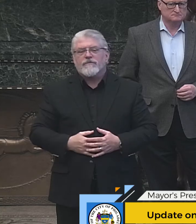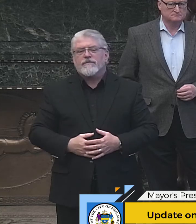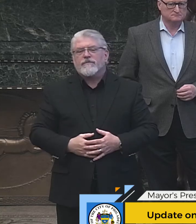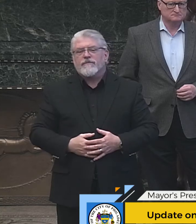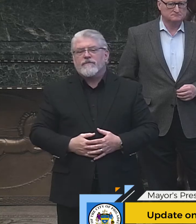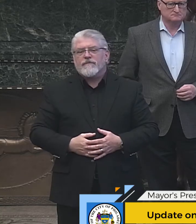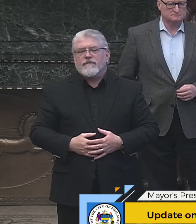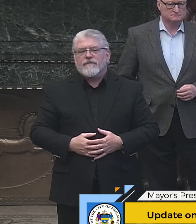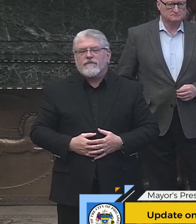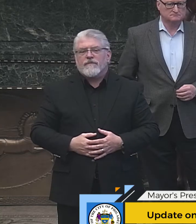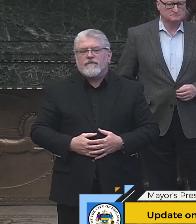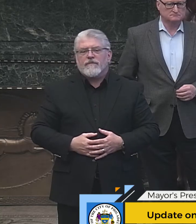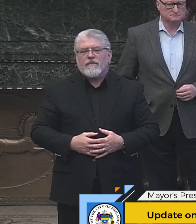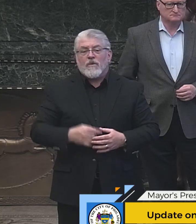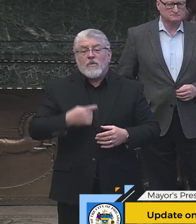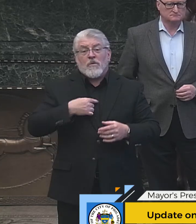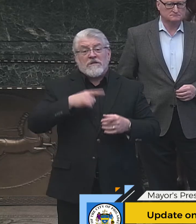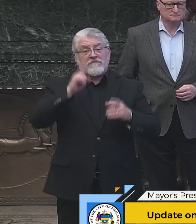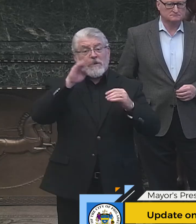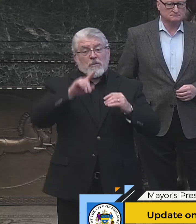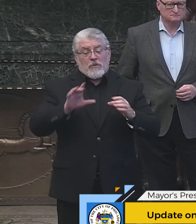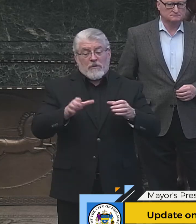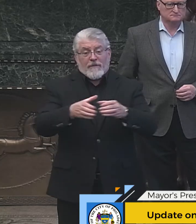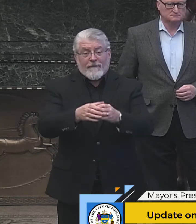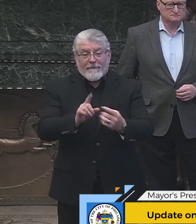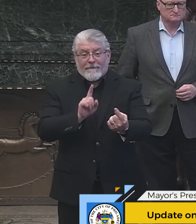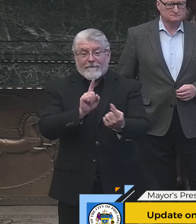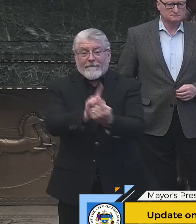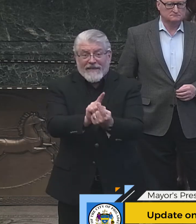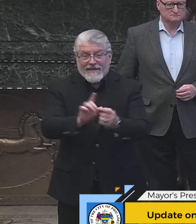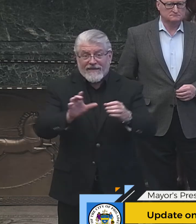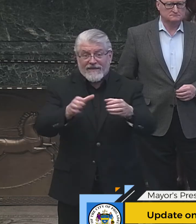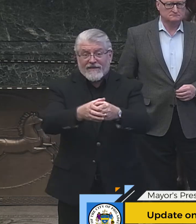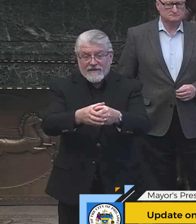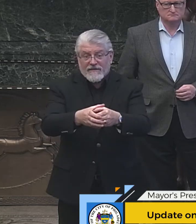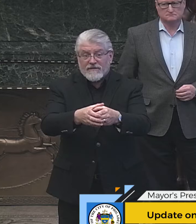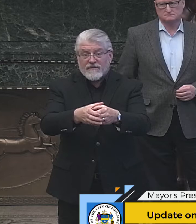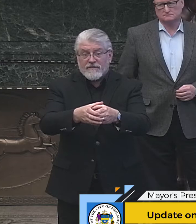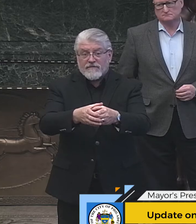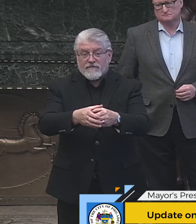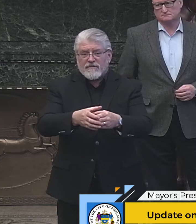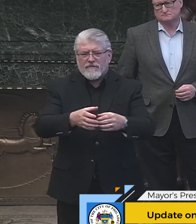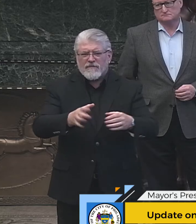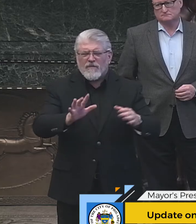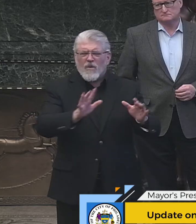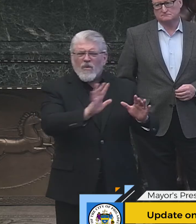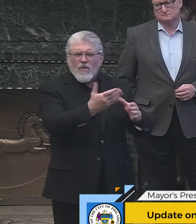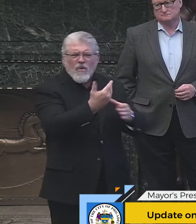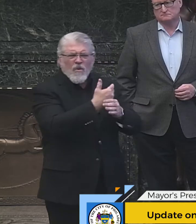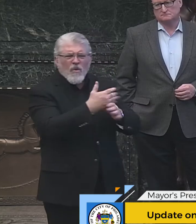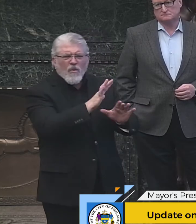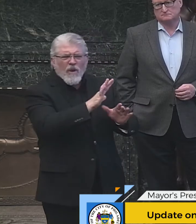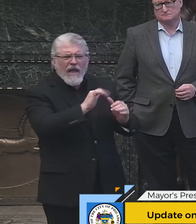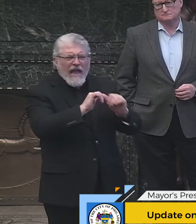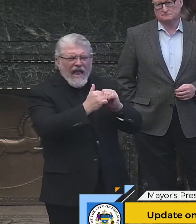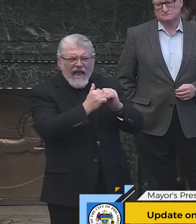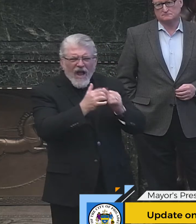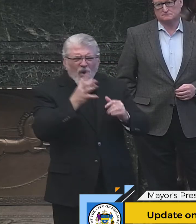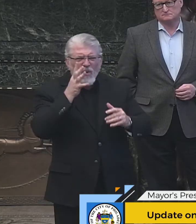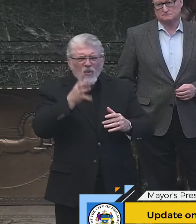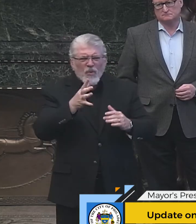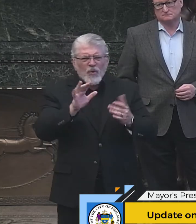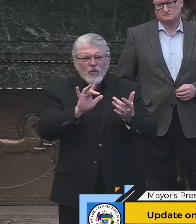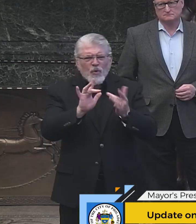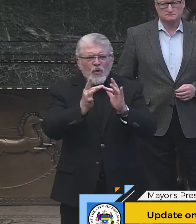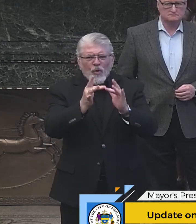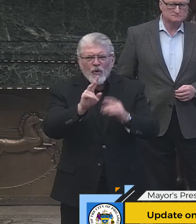legislation. Now, how are you all going to do this virtually, like this? Or how will the public be able to weigh in